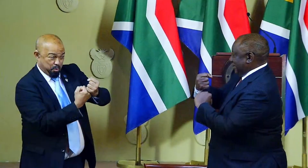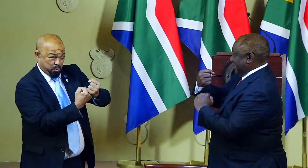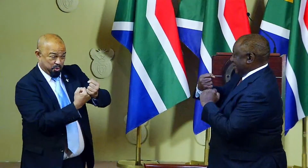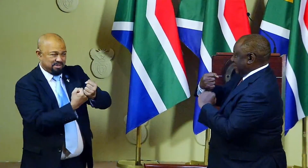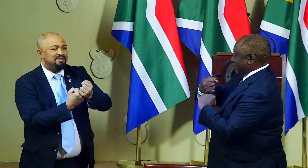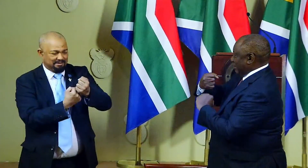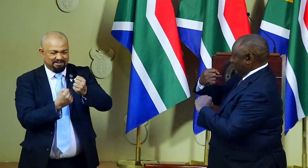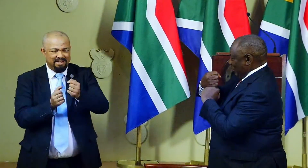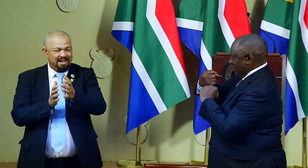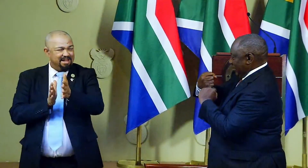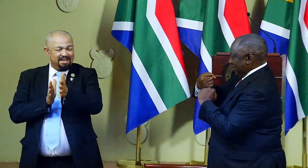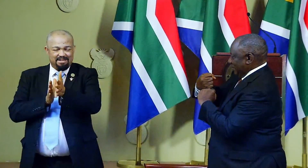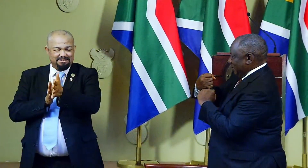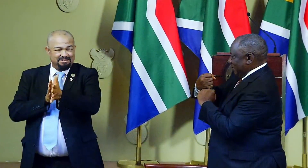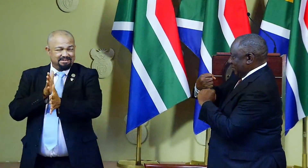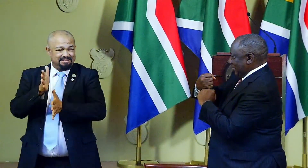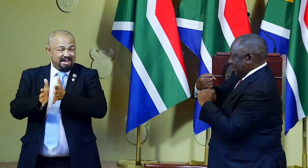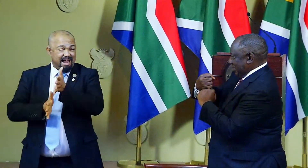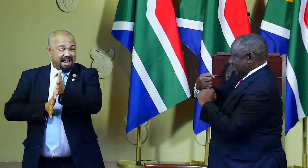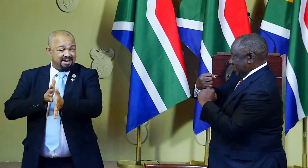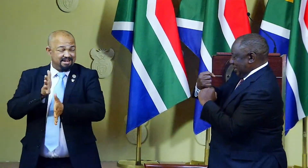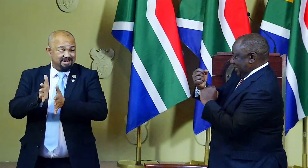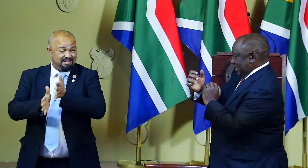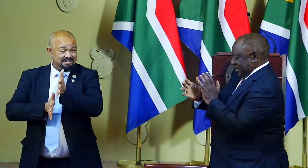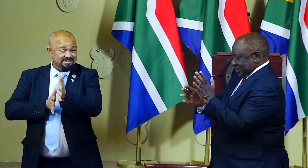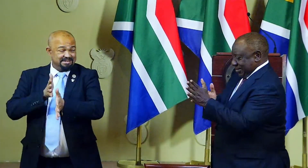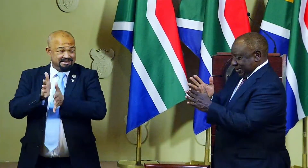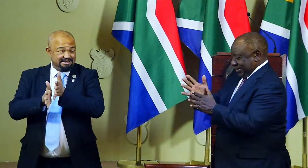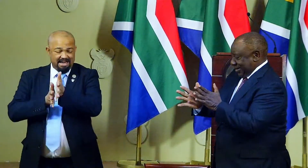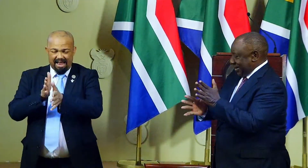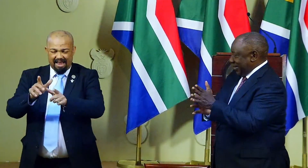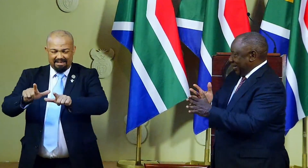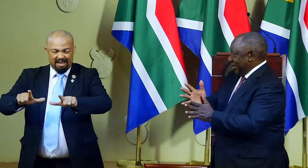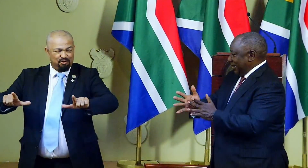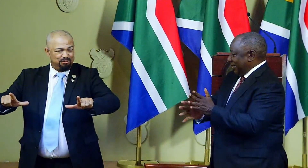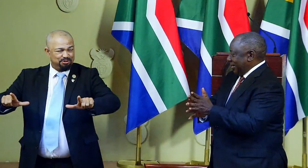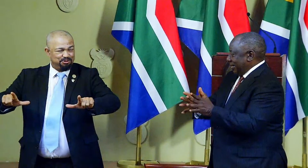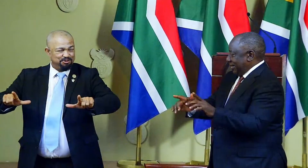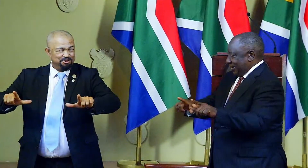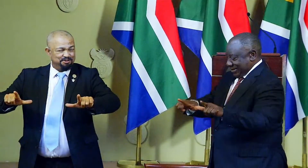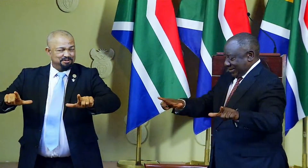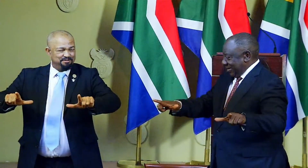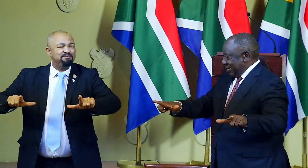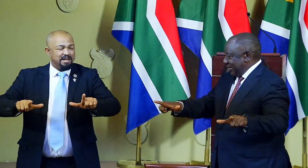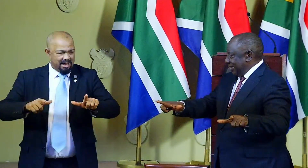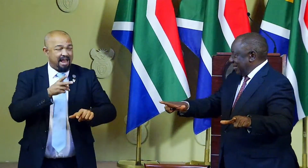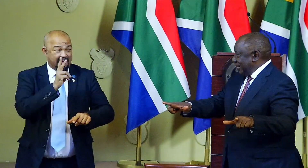support. There you are. Sign language.